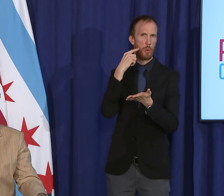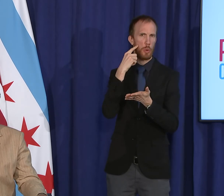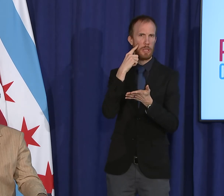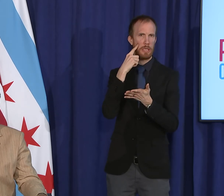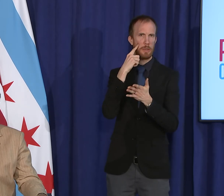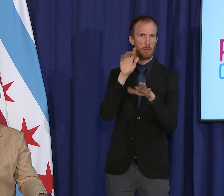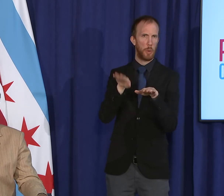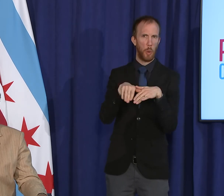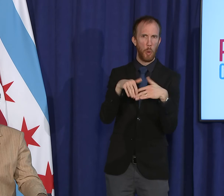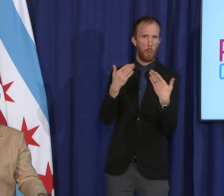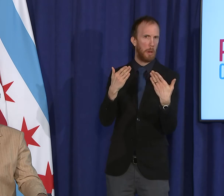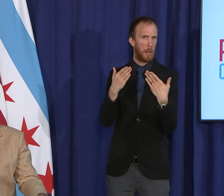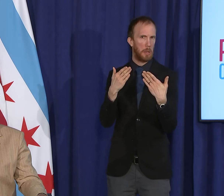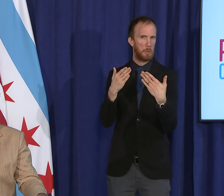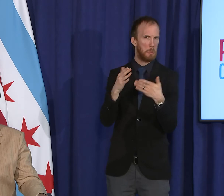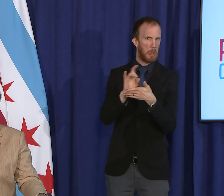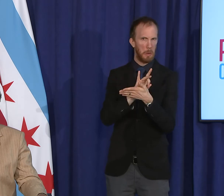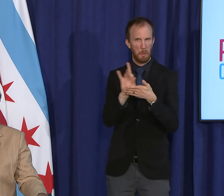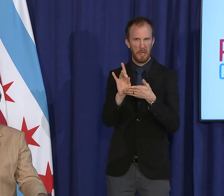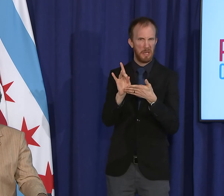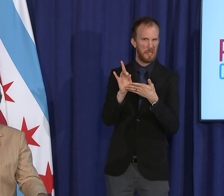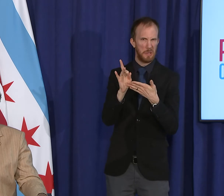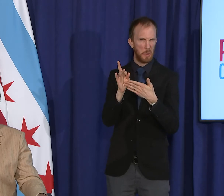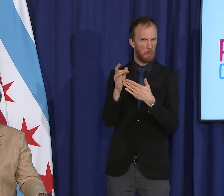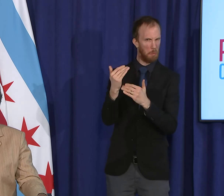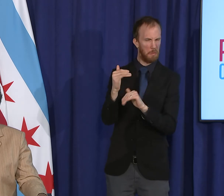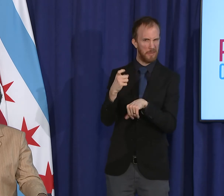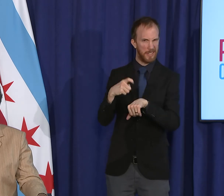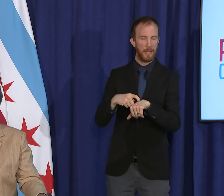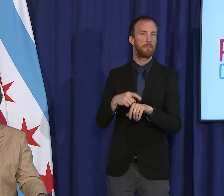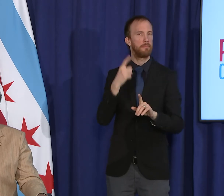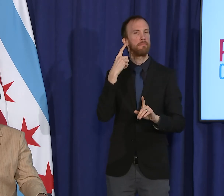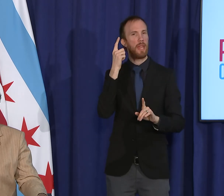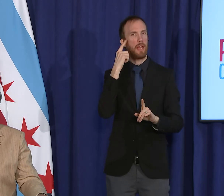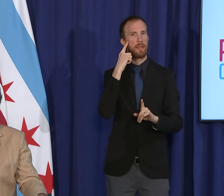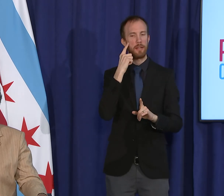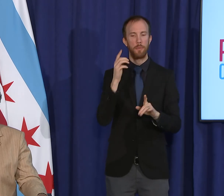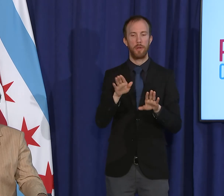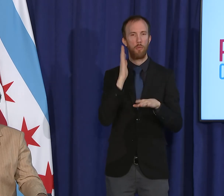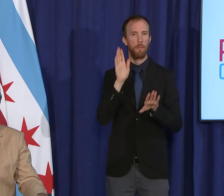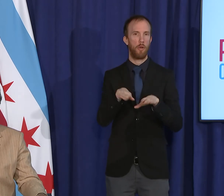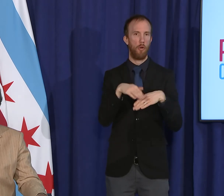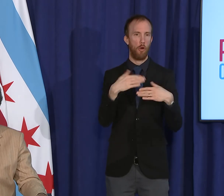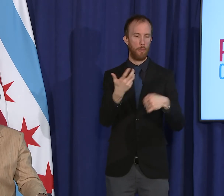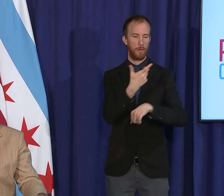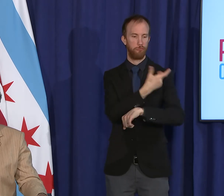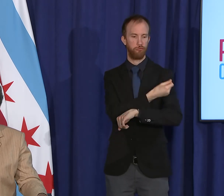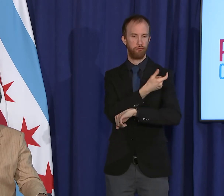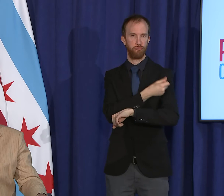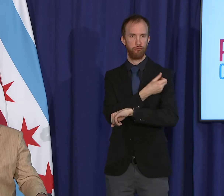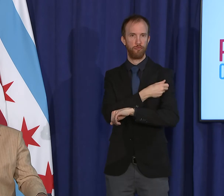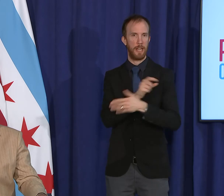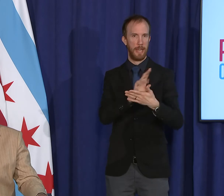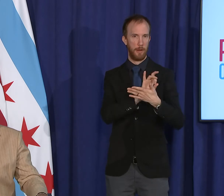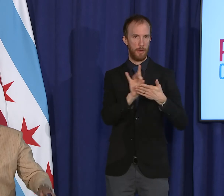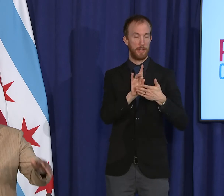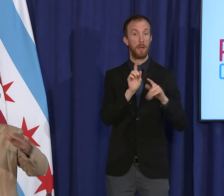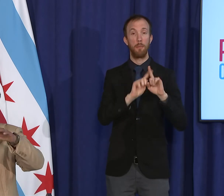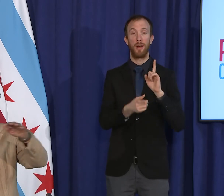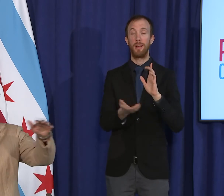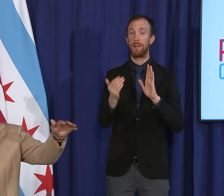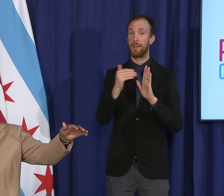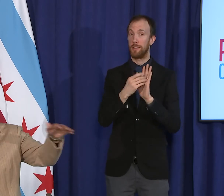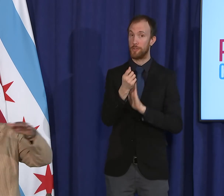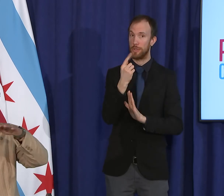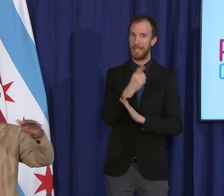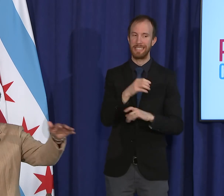8 weeks, or do you think? Yeah, I think it's about 8 weeks. And if And it's- again, keep in mind, it's going to be in parking lots, not in the Right. physical center itself. It's going